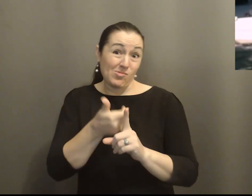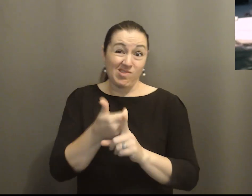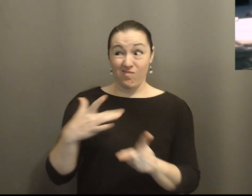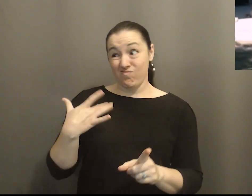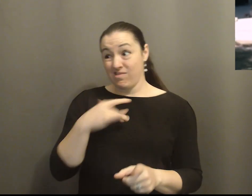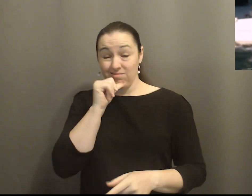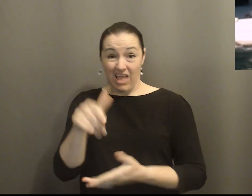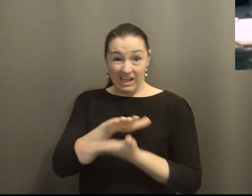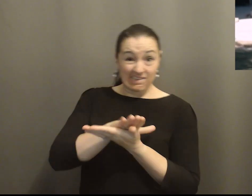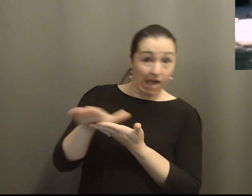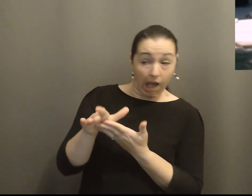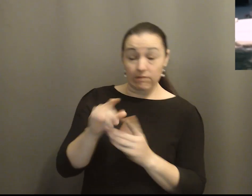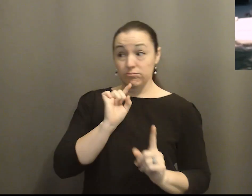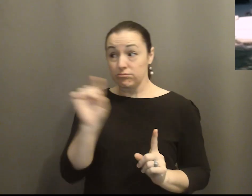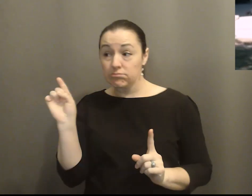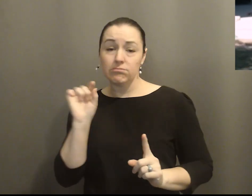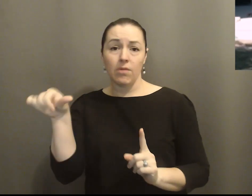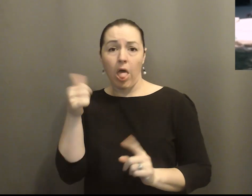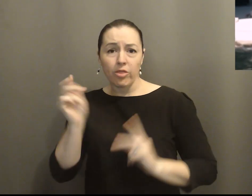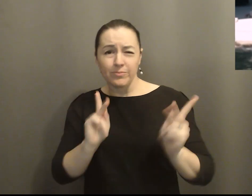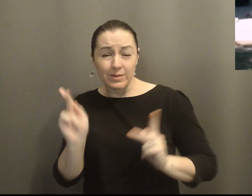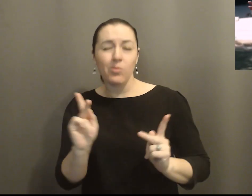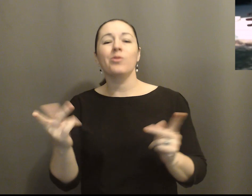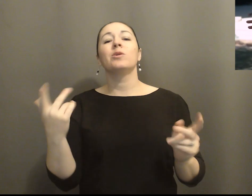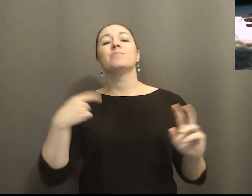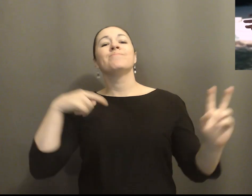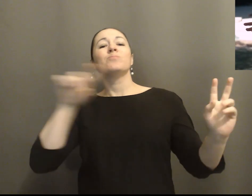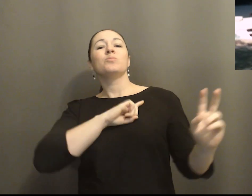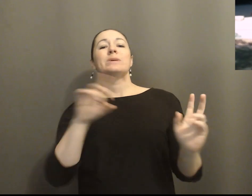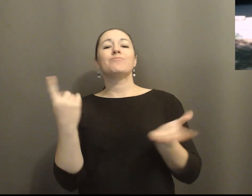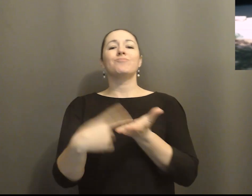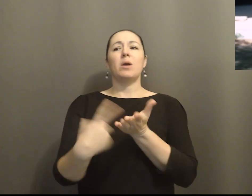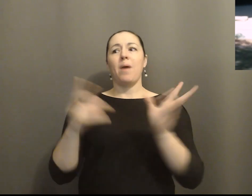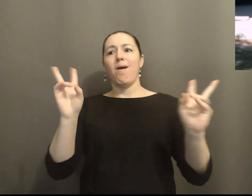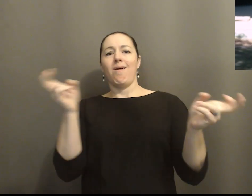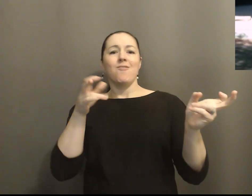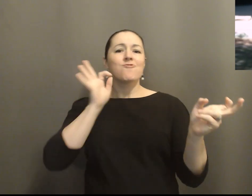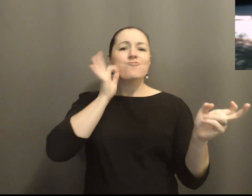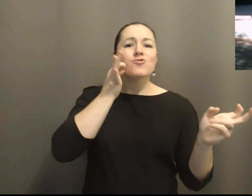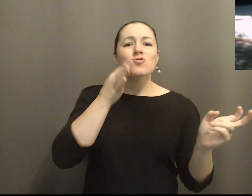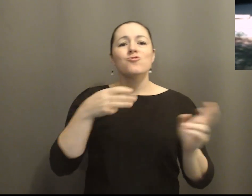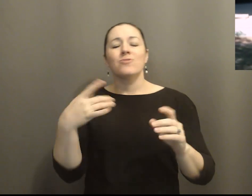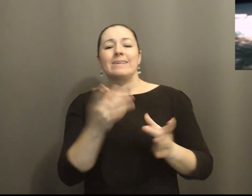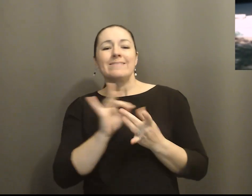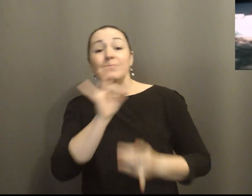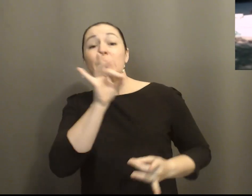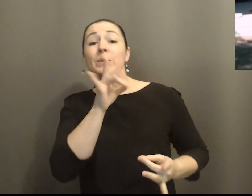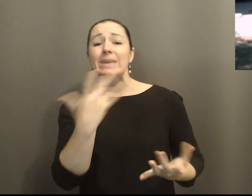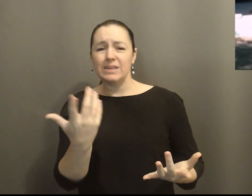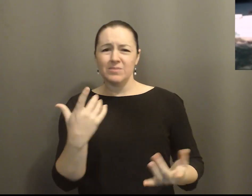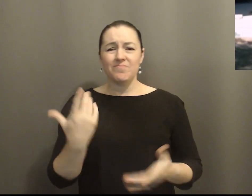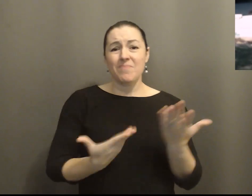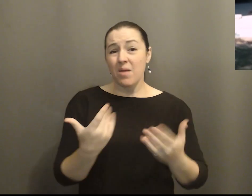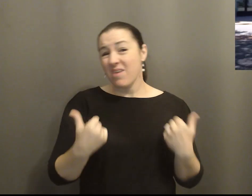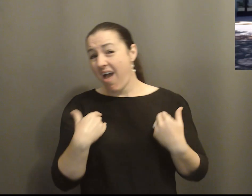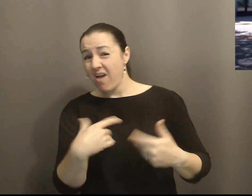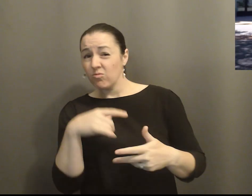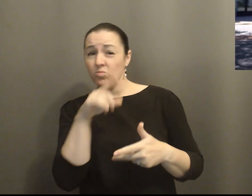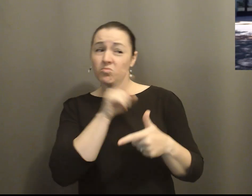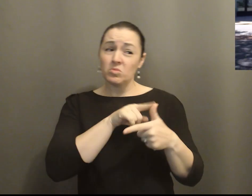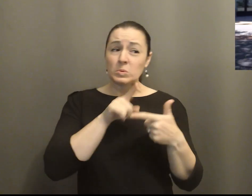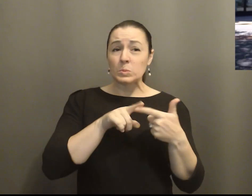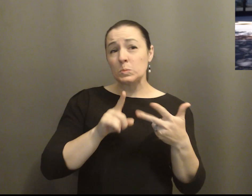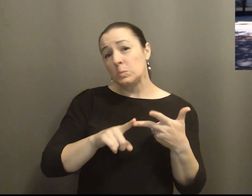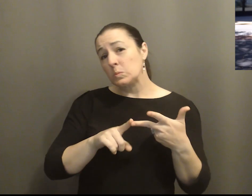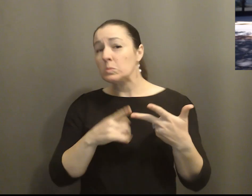of those things that we talk about in the Bible that are fruit of the Spirit, you go, sometimes I've got one or two or three of them, but sort